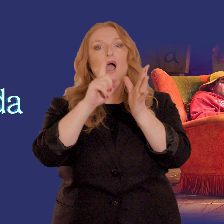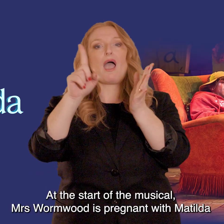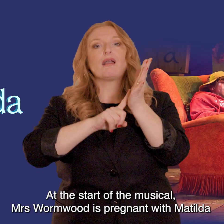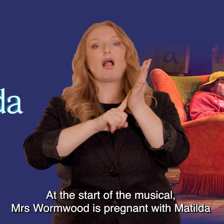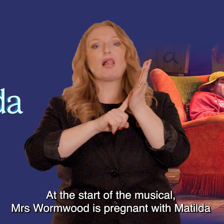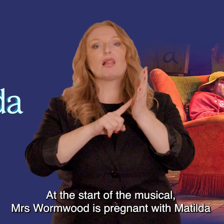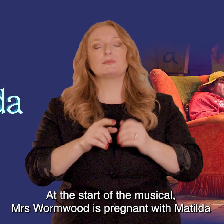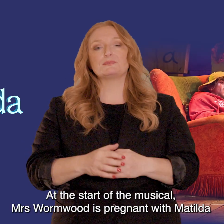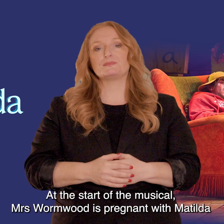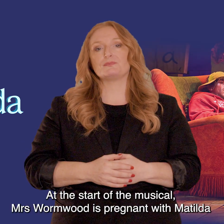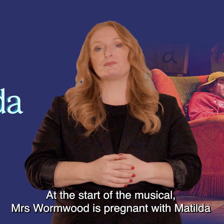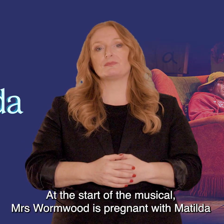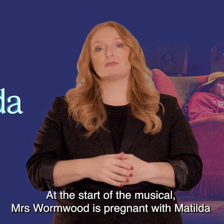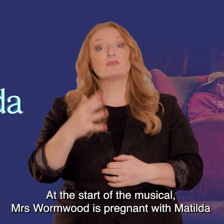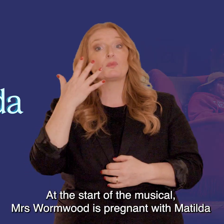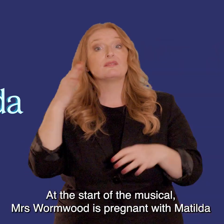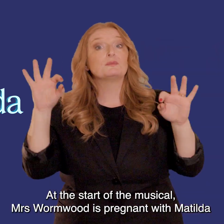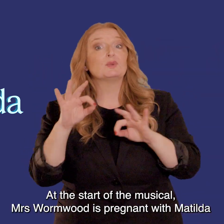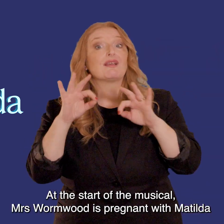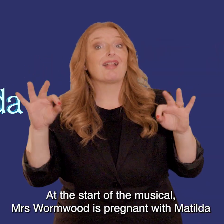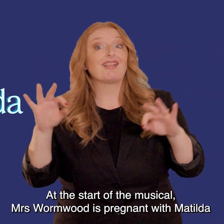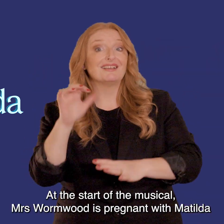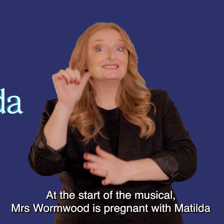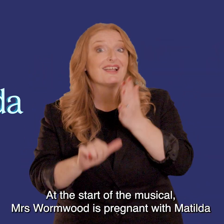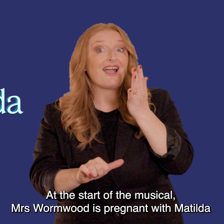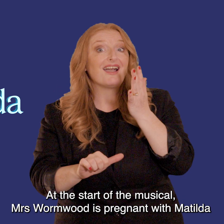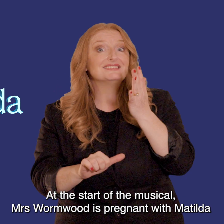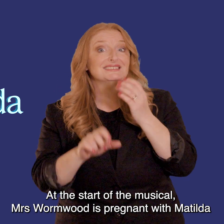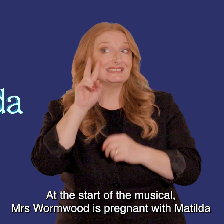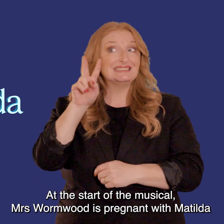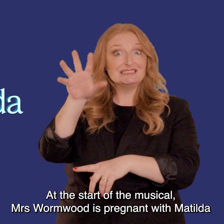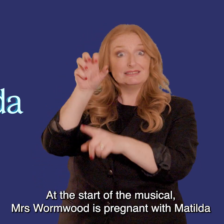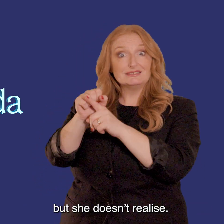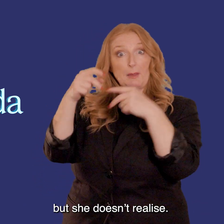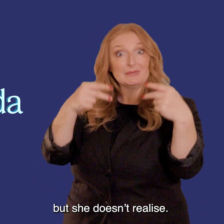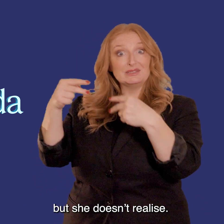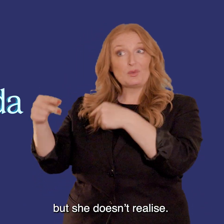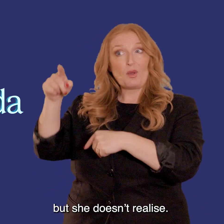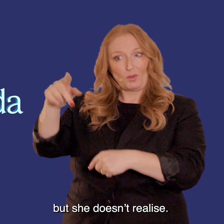At the start of the musical, Mrs. Wormwood is pregnant with Matilda, but she doesn't